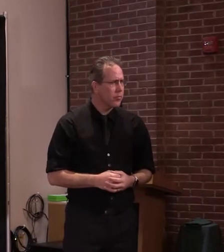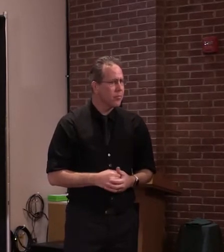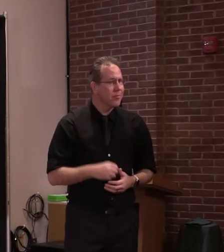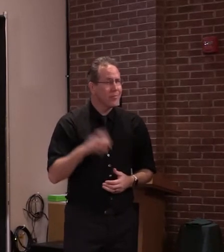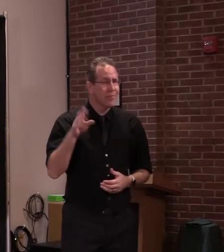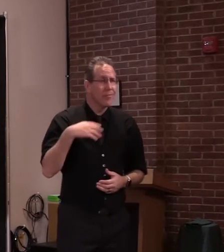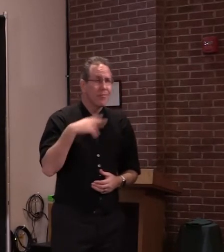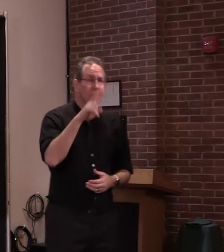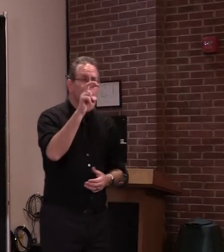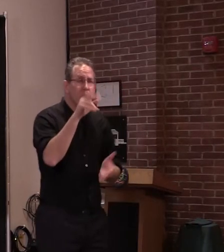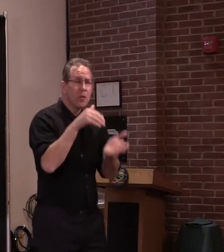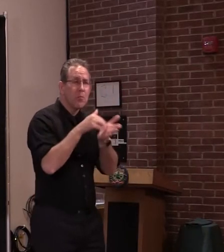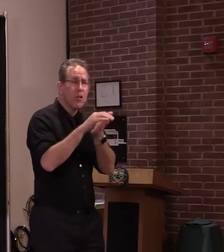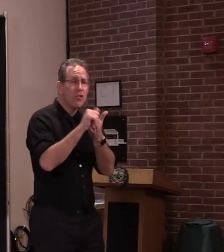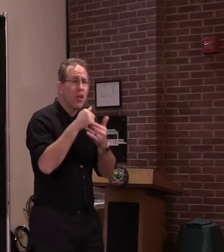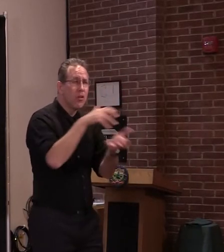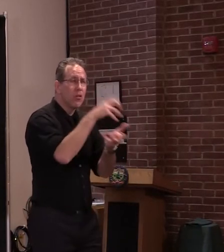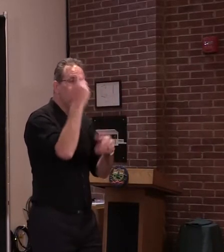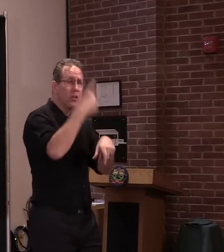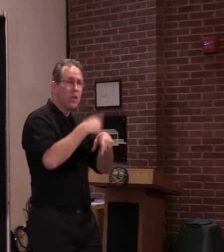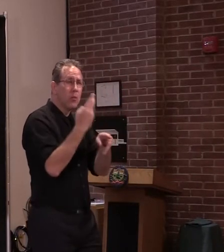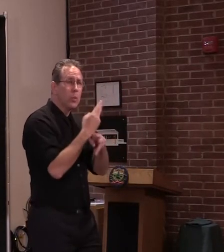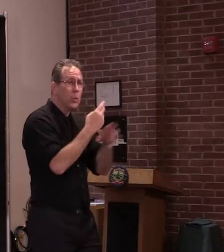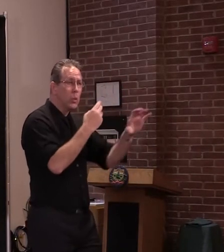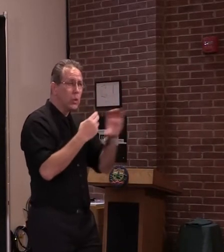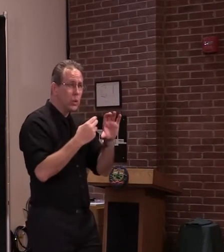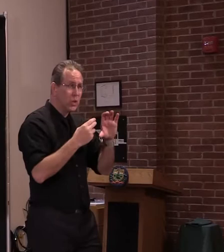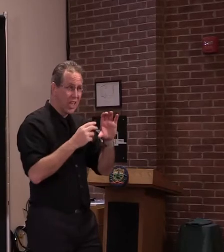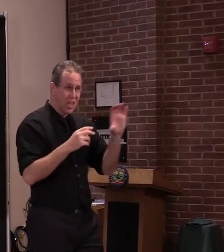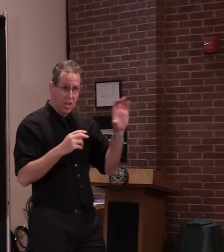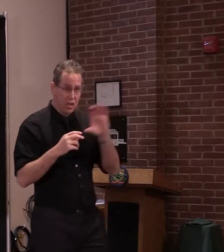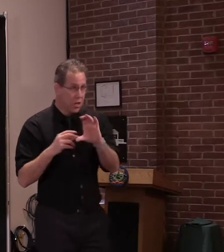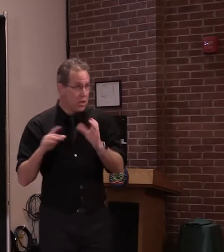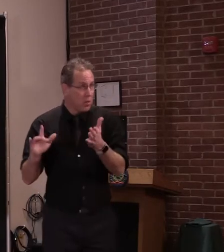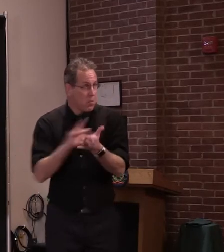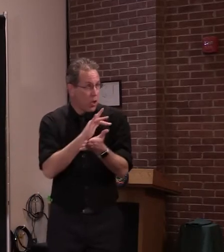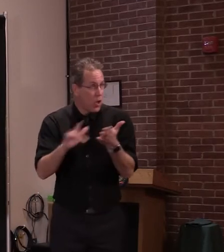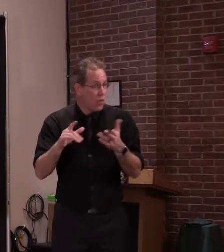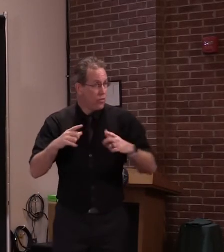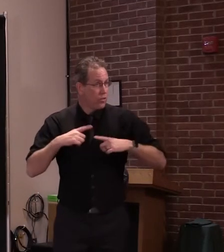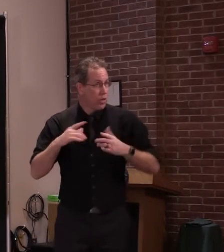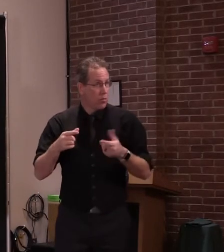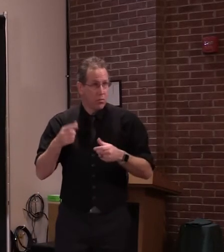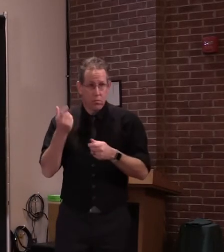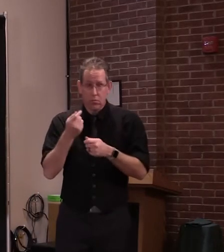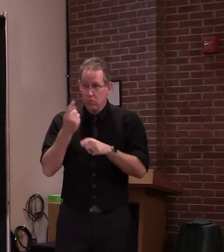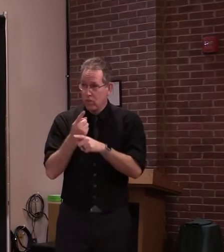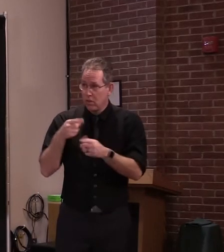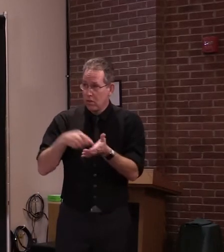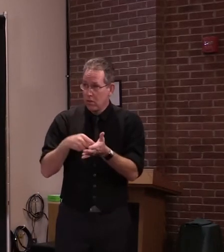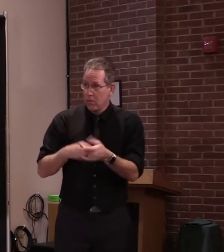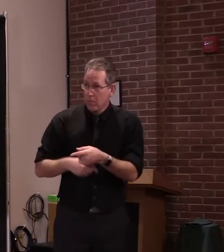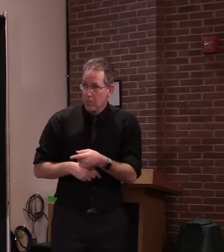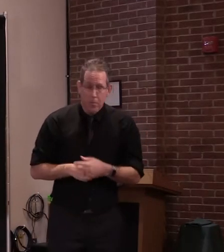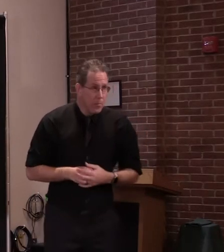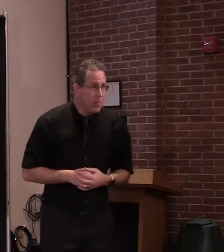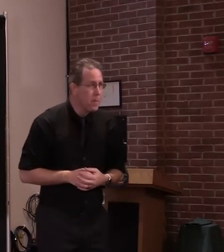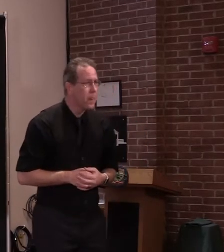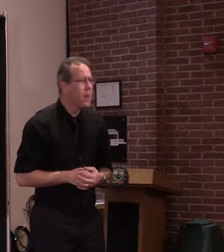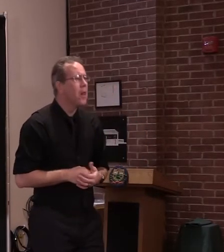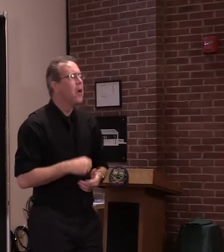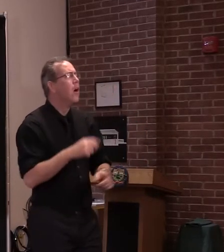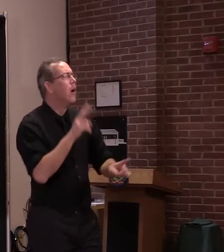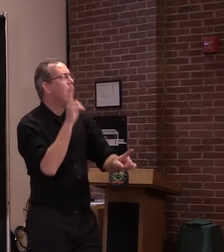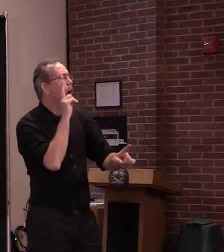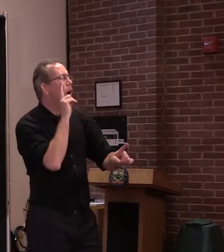putting that much money toward it right now? You know, again, we'll have to see the details of that. I'm not interested